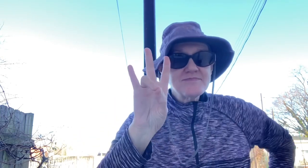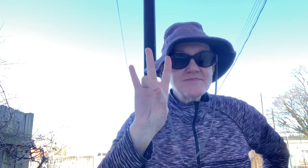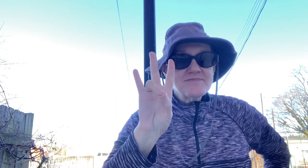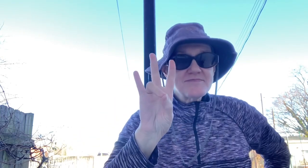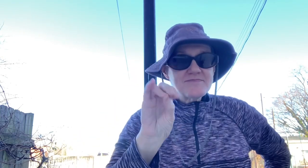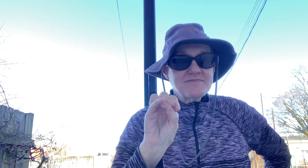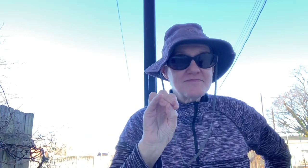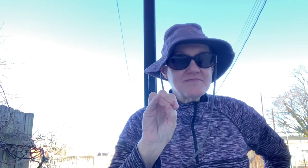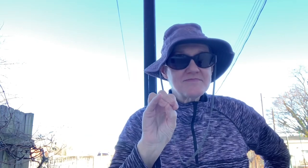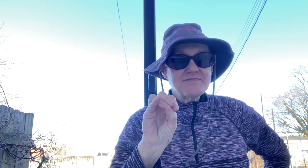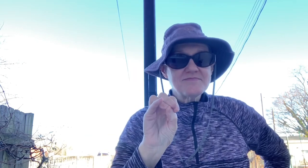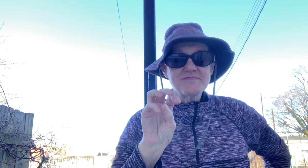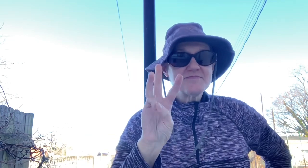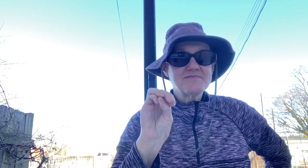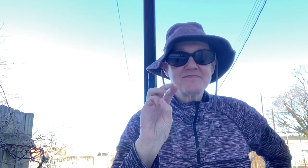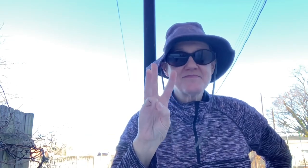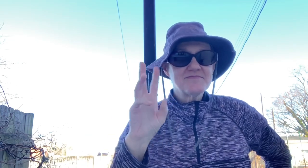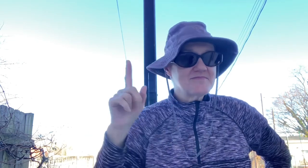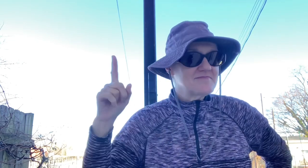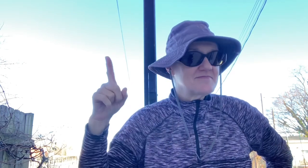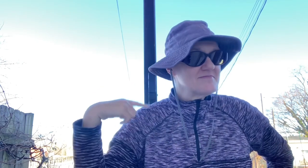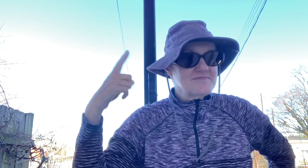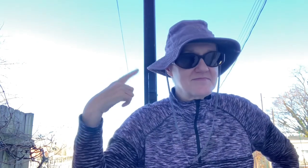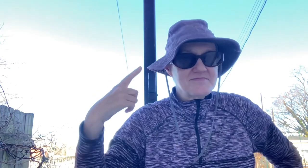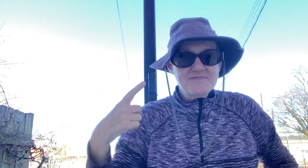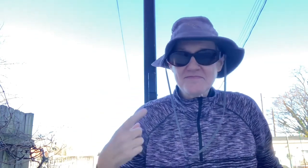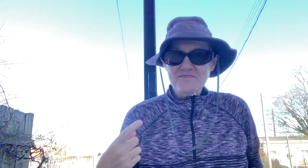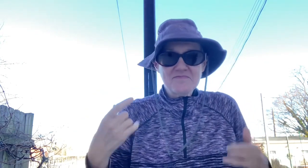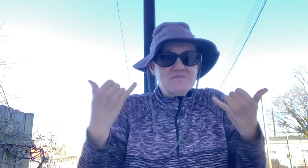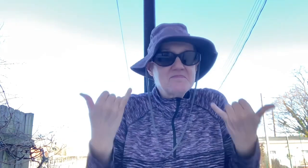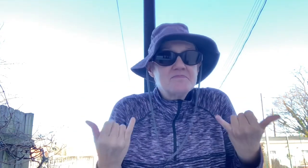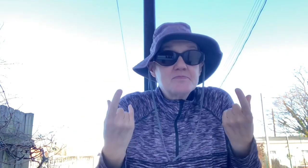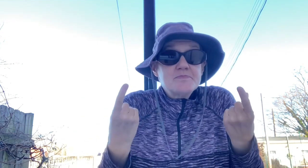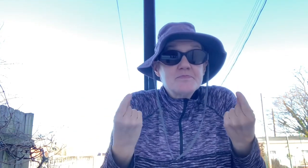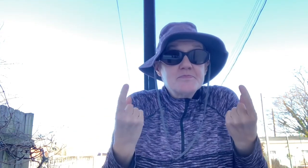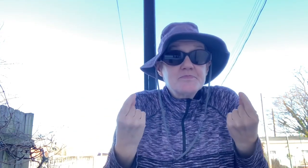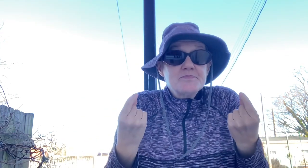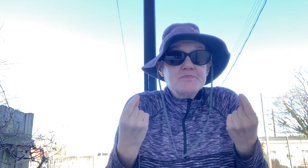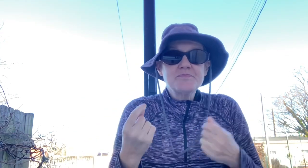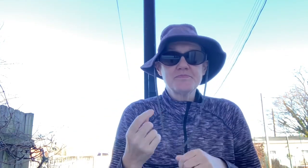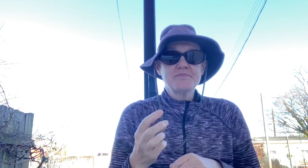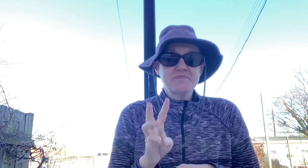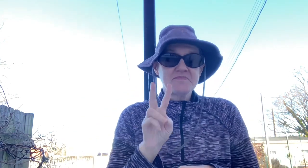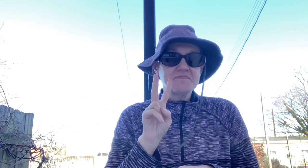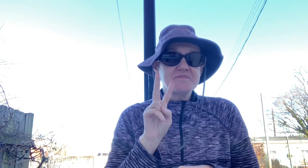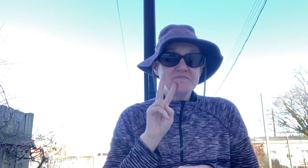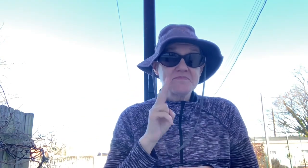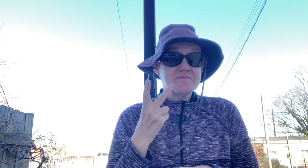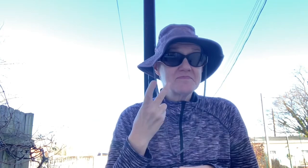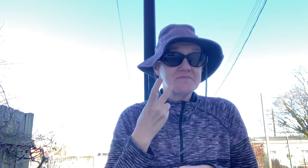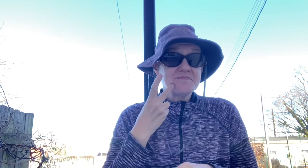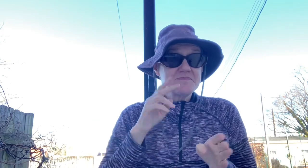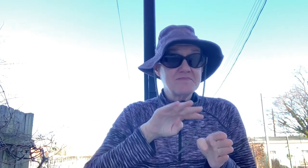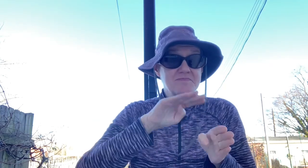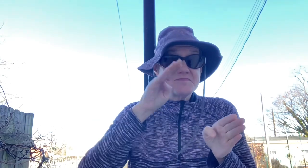be 70. It's just crazy. So we need